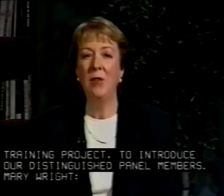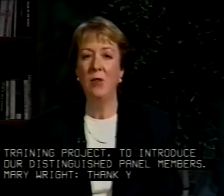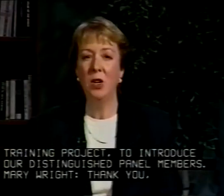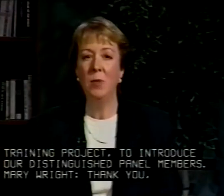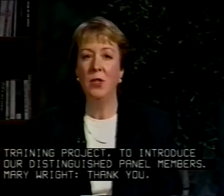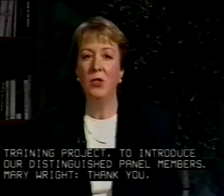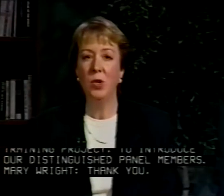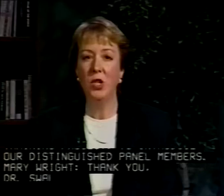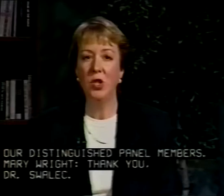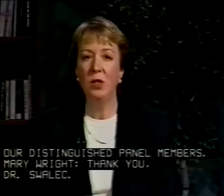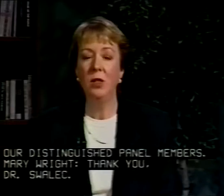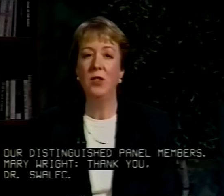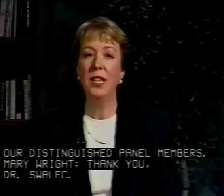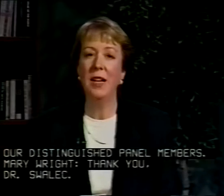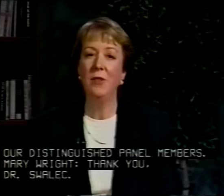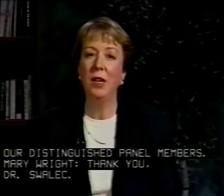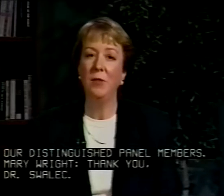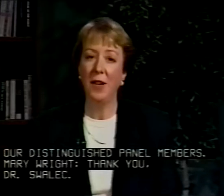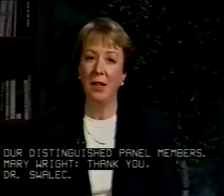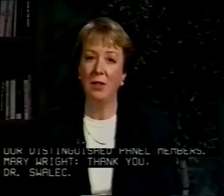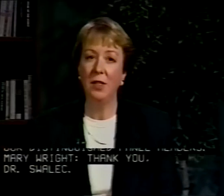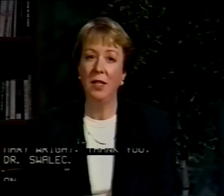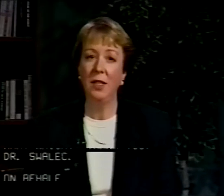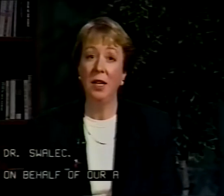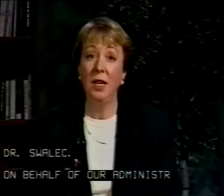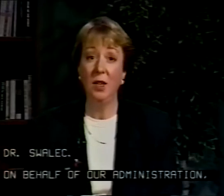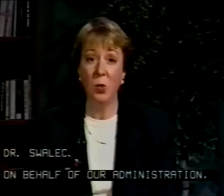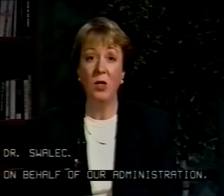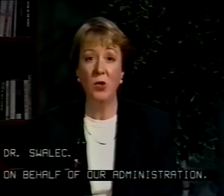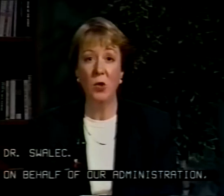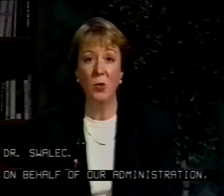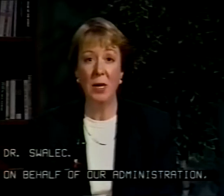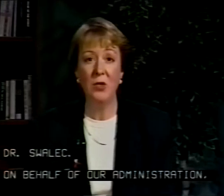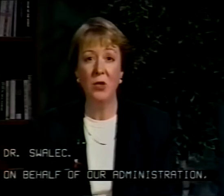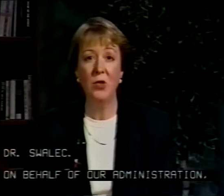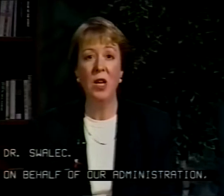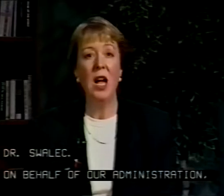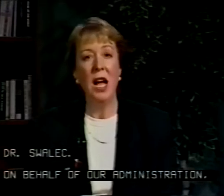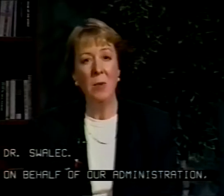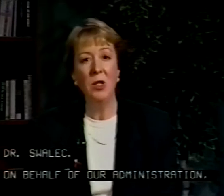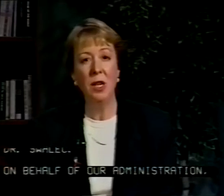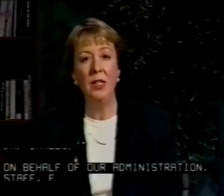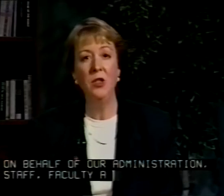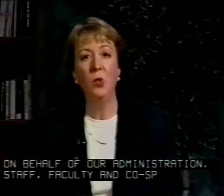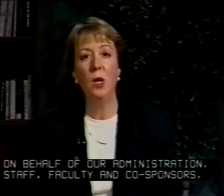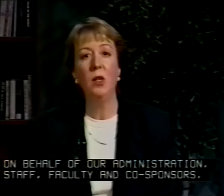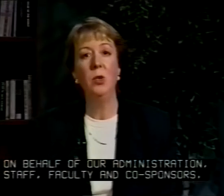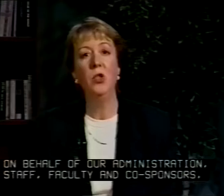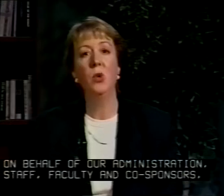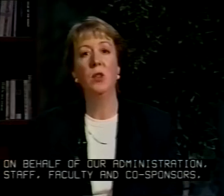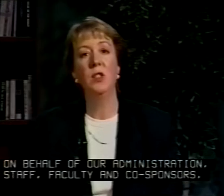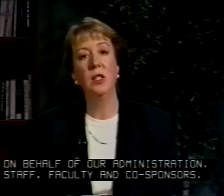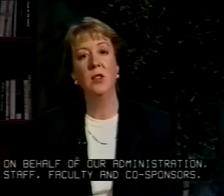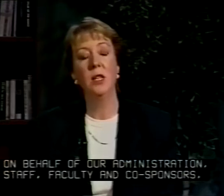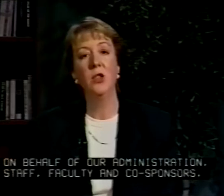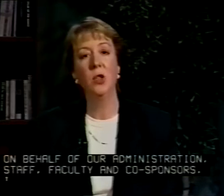of our administration, staff, and faculty, as well as co-sponsors, I'm delighted to welcome you to our sixth